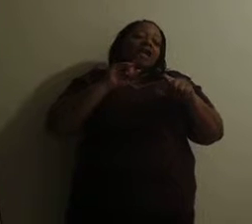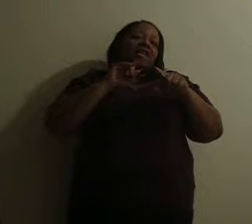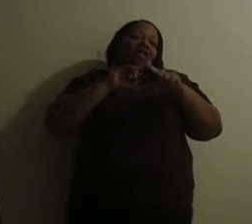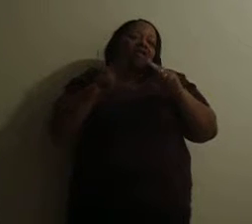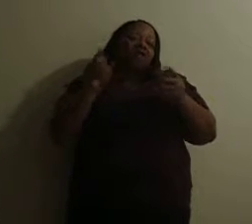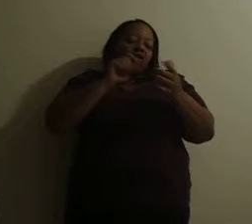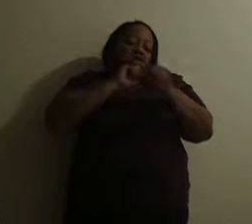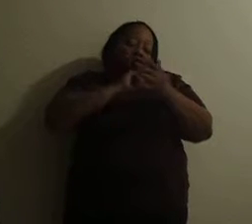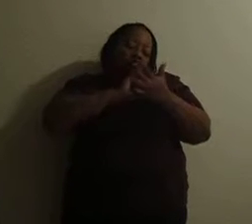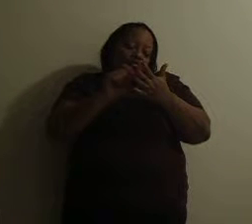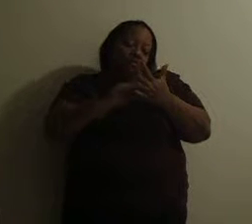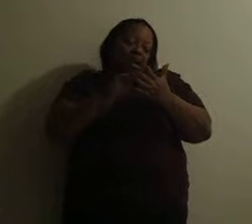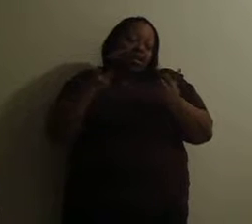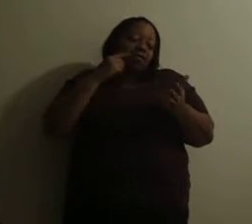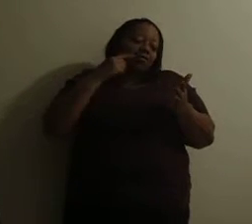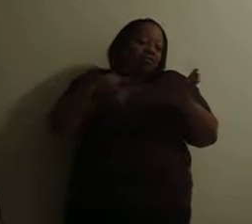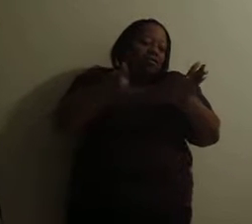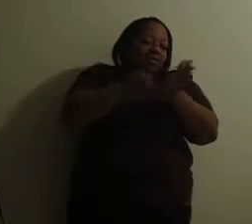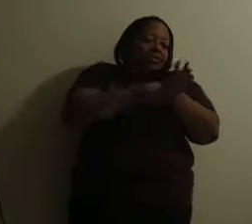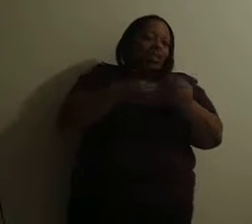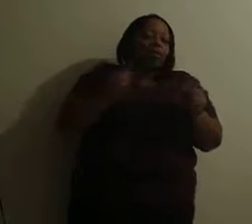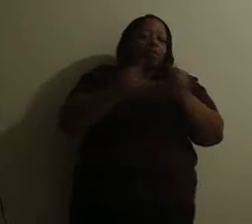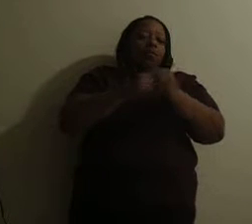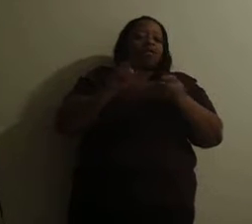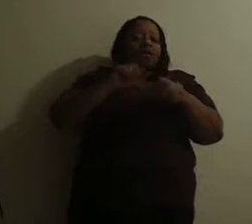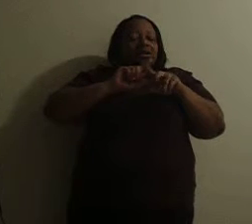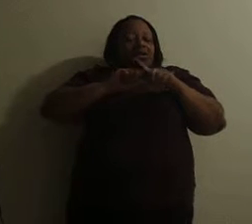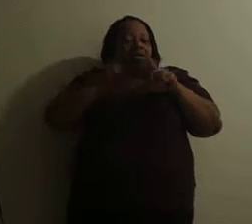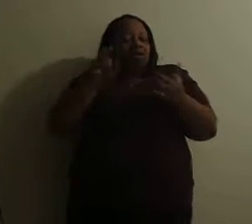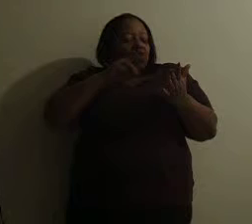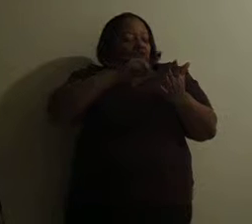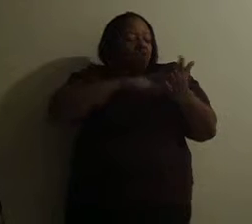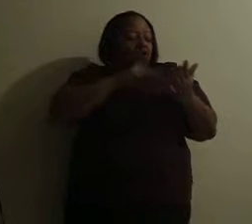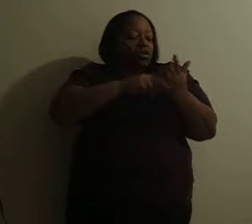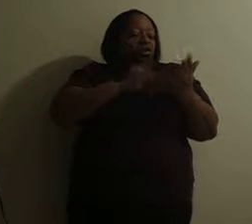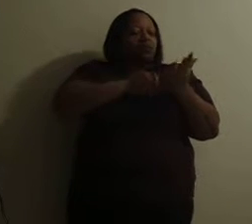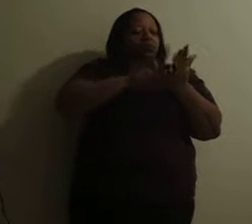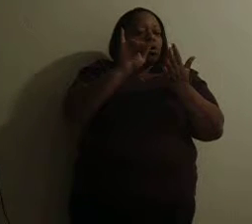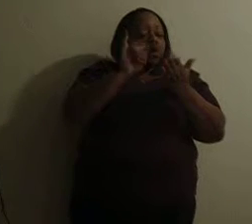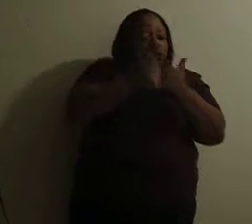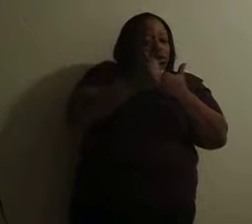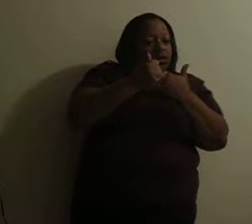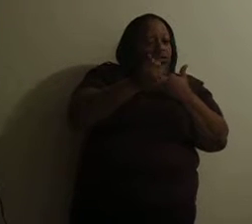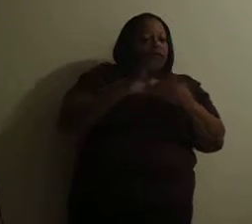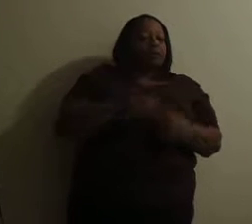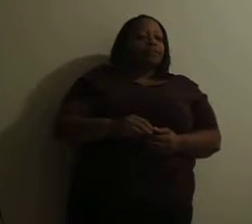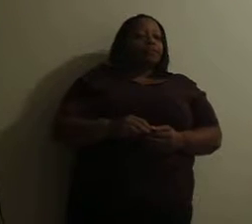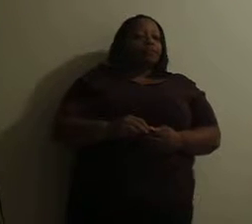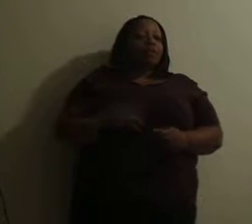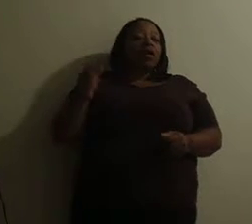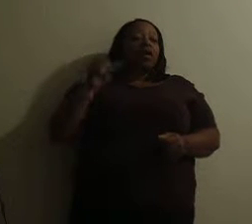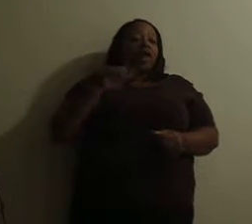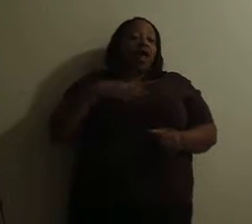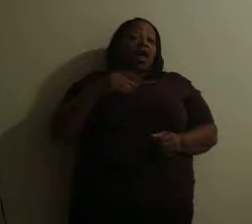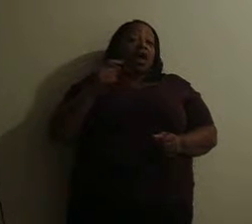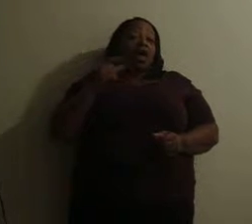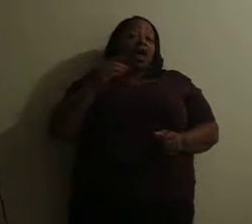creating some mini research projects. And one of these research projects is to have students read something from our textbook,